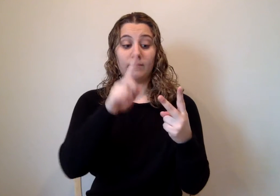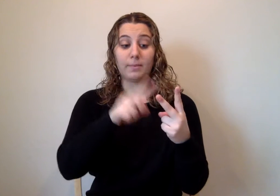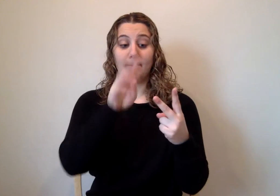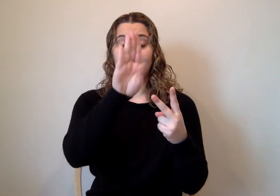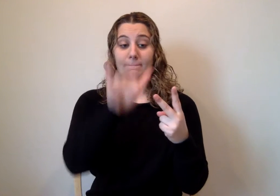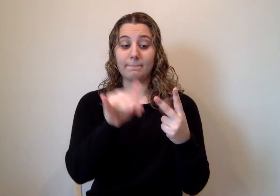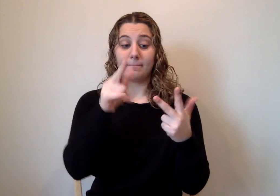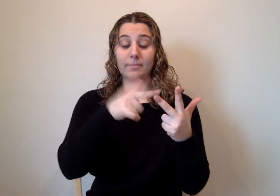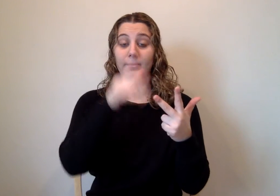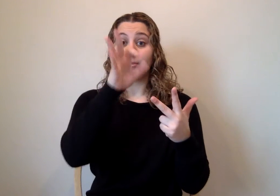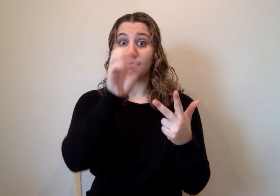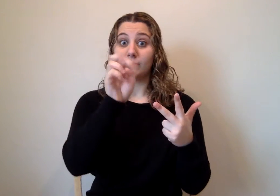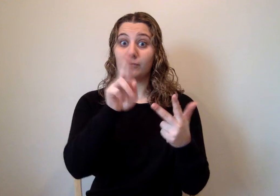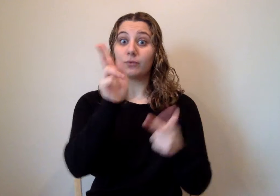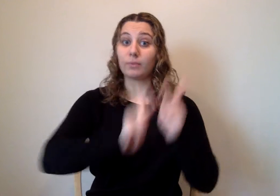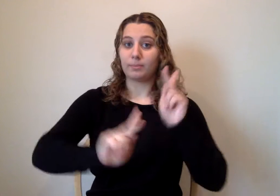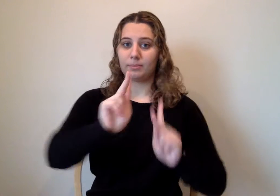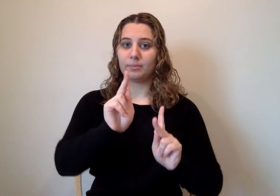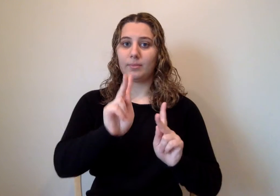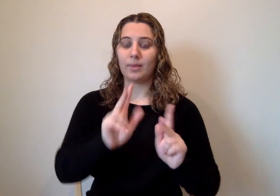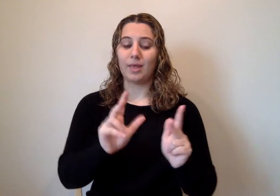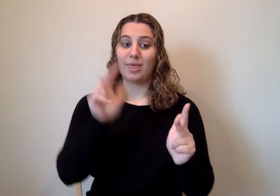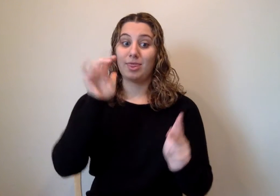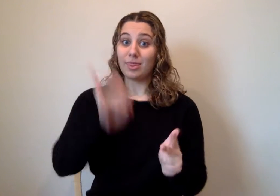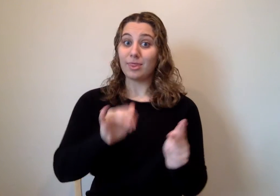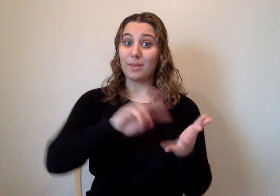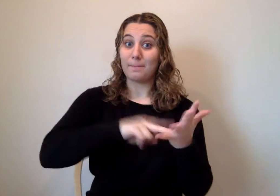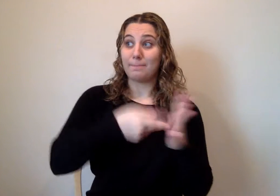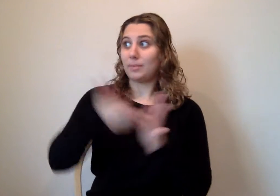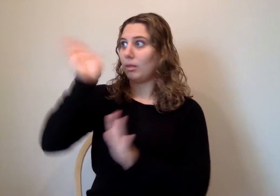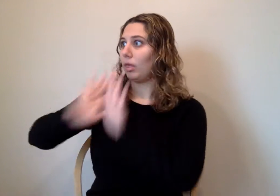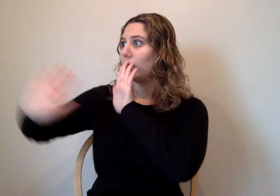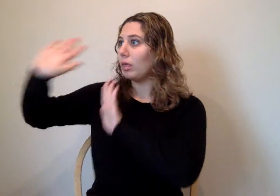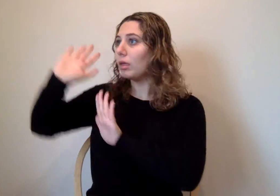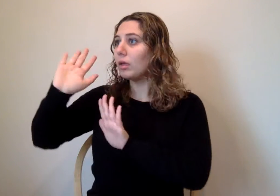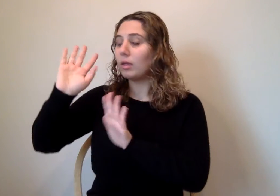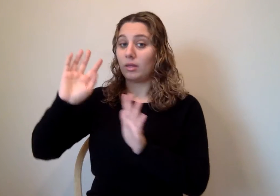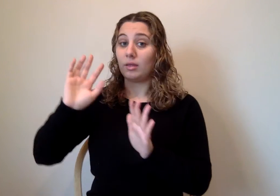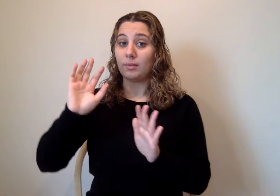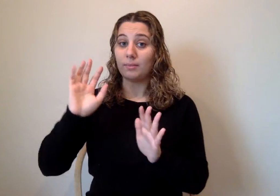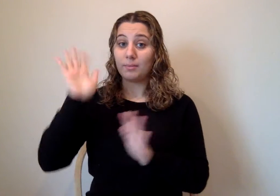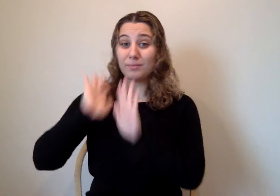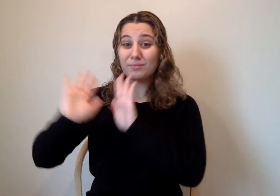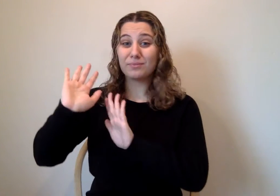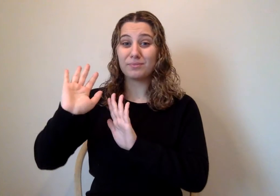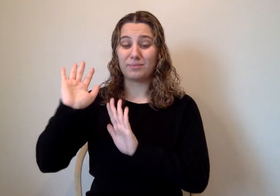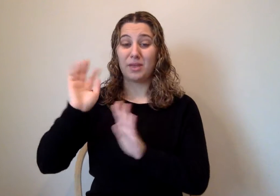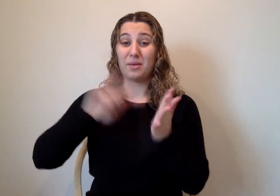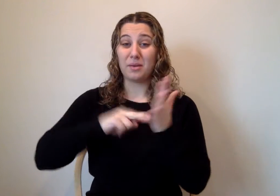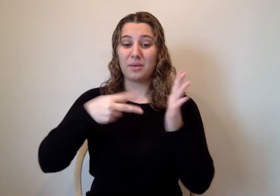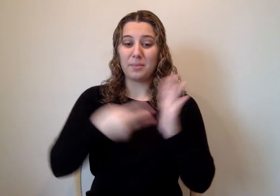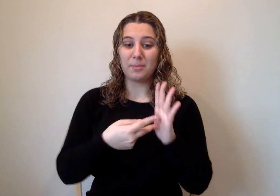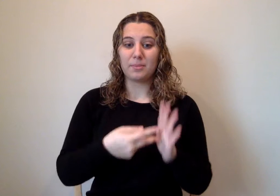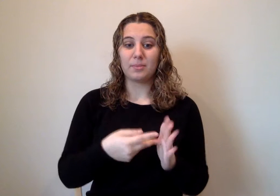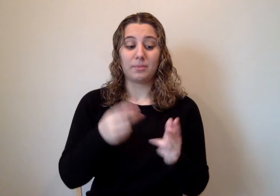by, and for one white man in 17, because the requirements to participate in government were